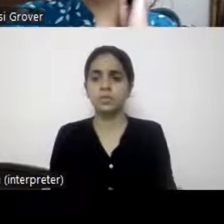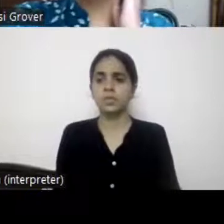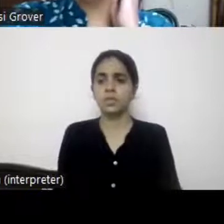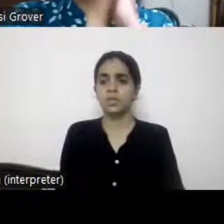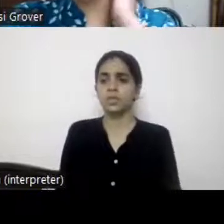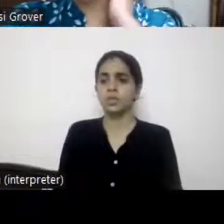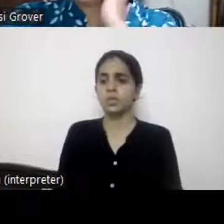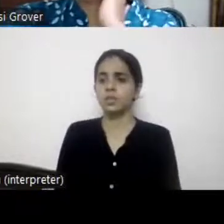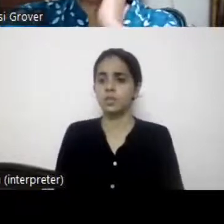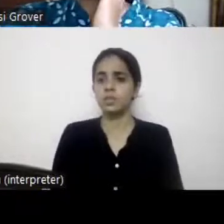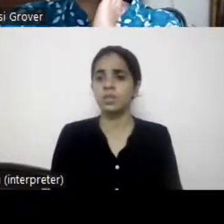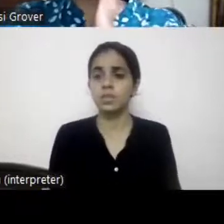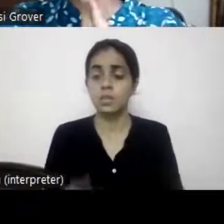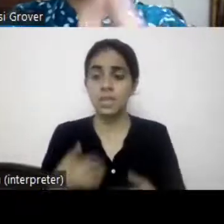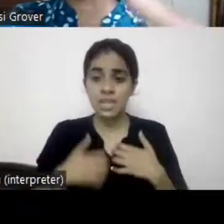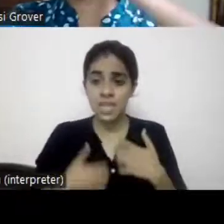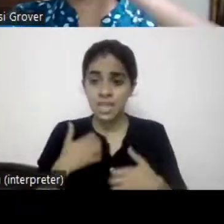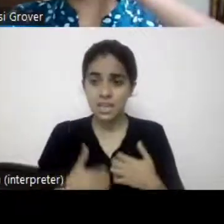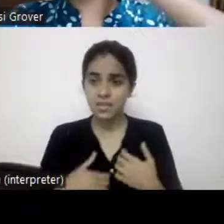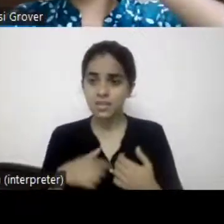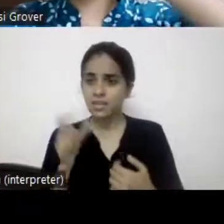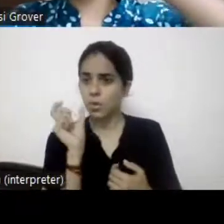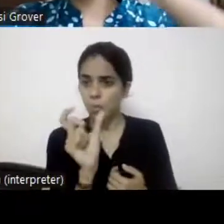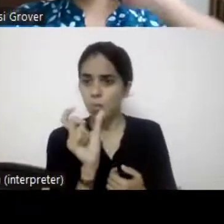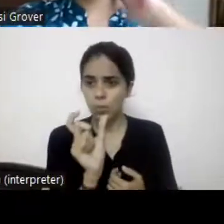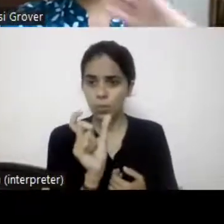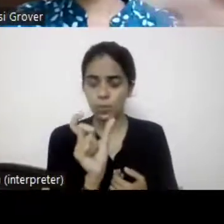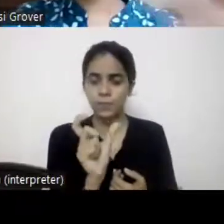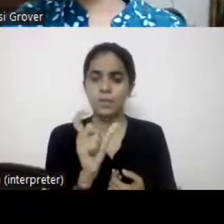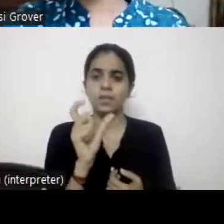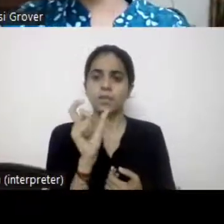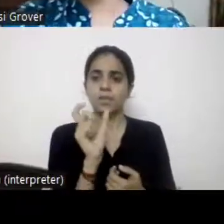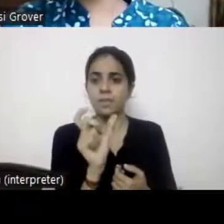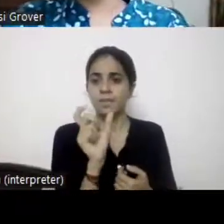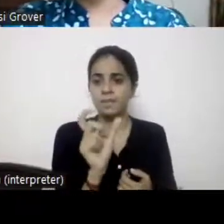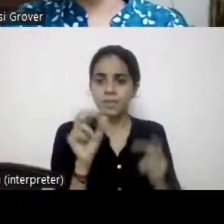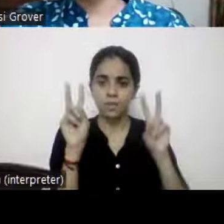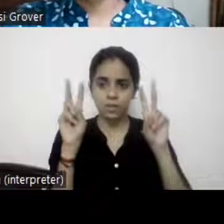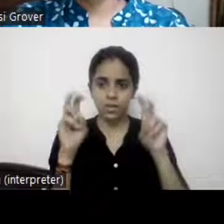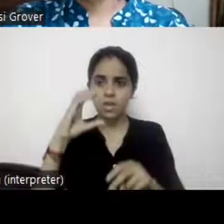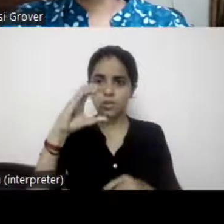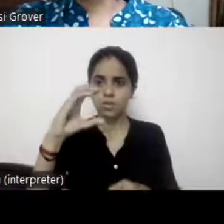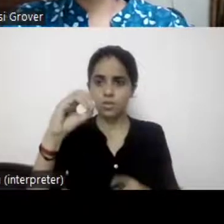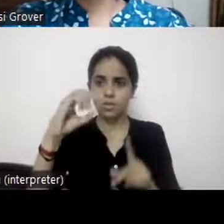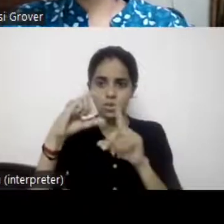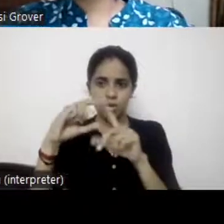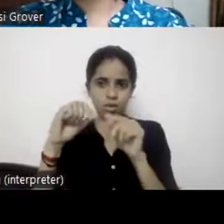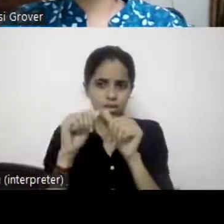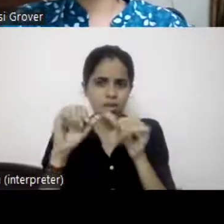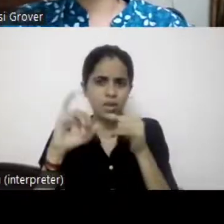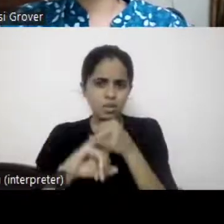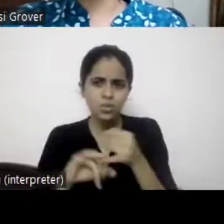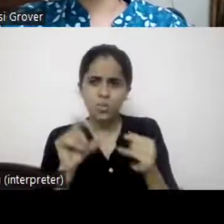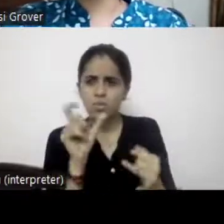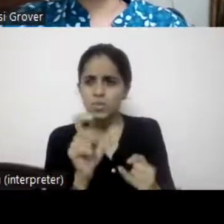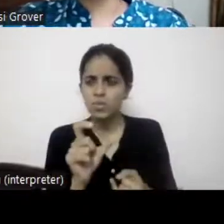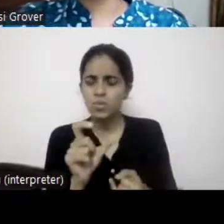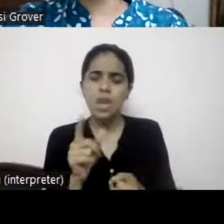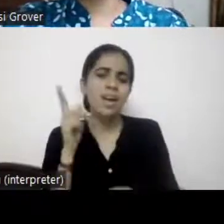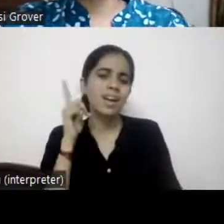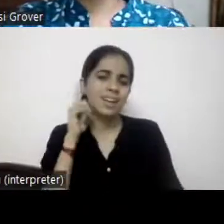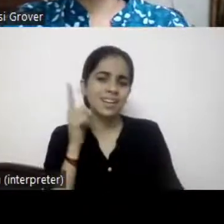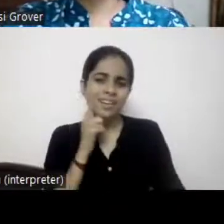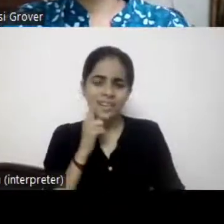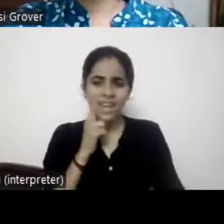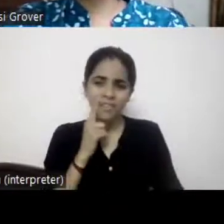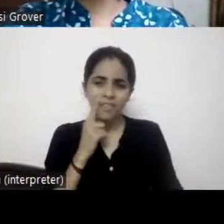There's an interesting standpoint in the film, that of being a coda. Now, codas are children of deaf